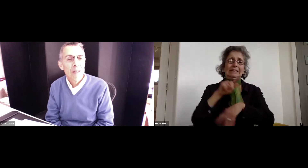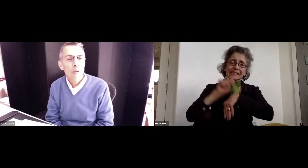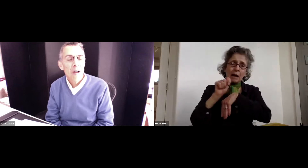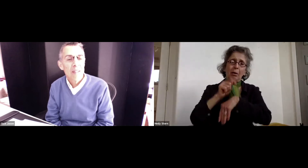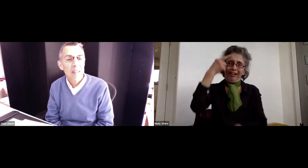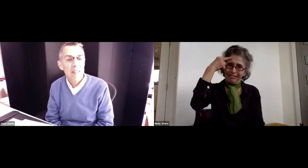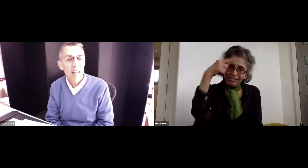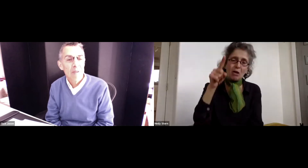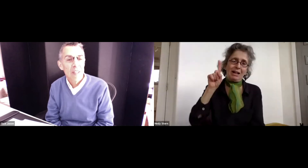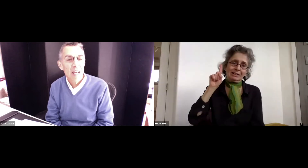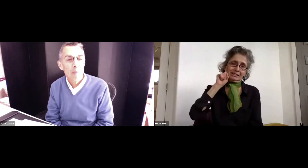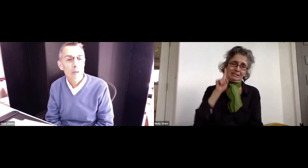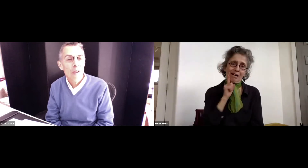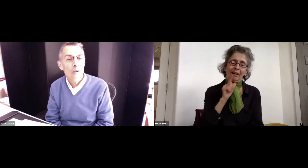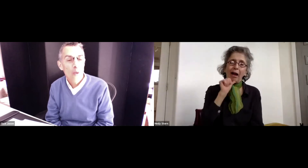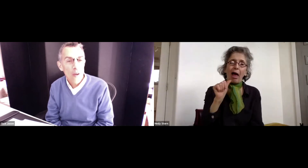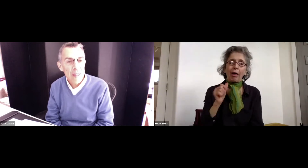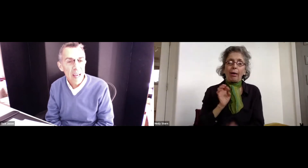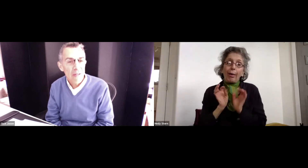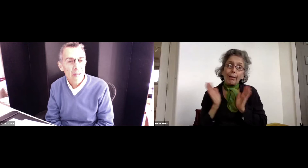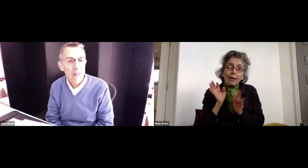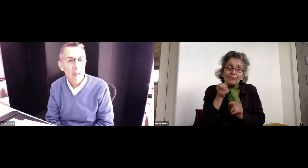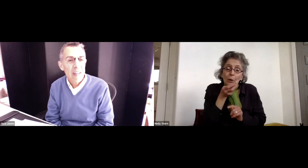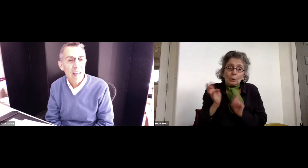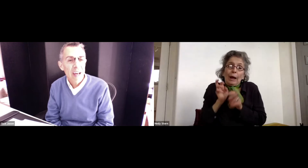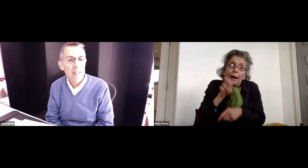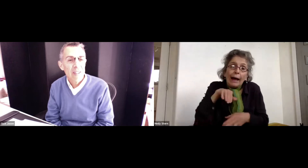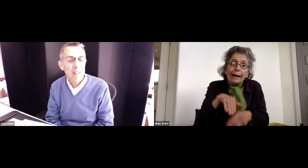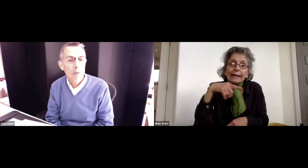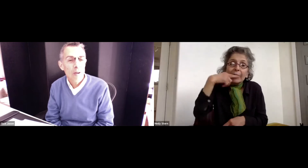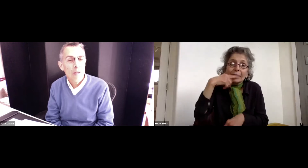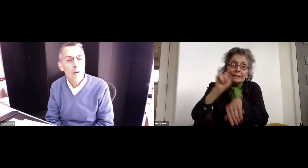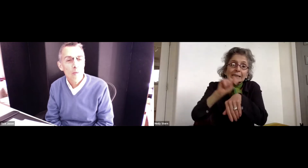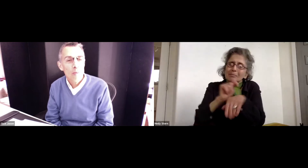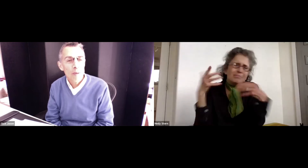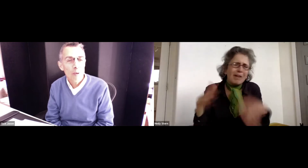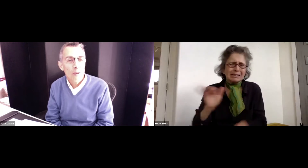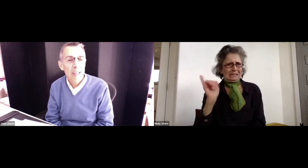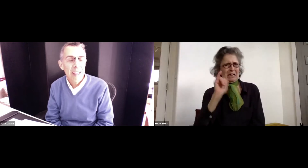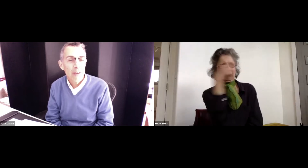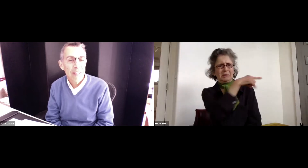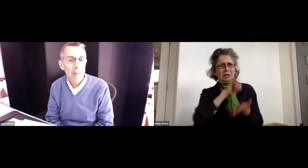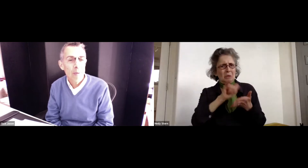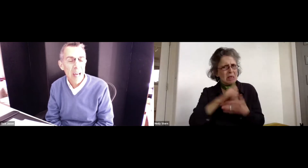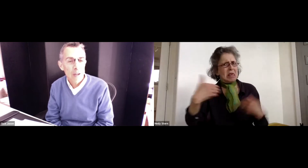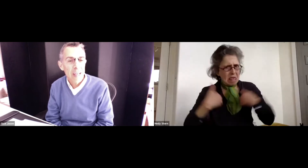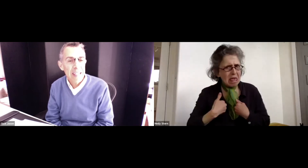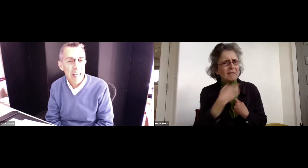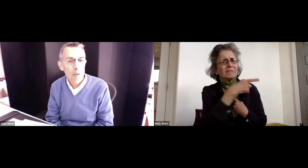wanted to establish a temple for the deaf, not just a small group of people in a hearing temple, but actually a temple for